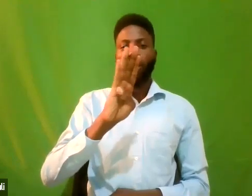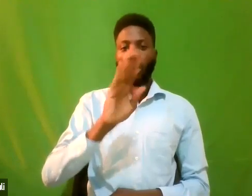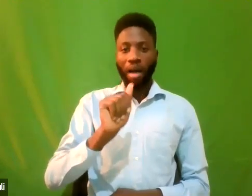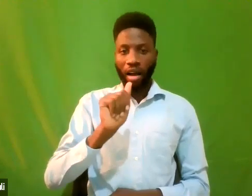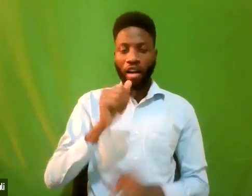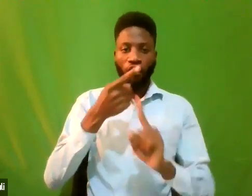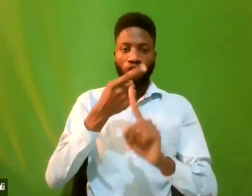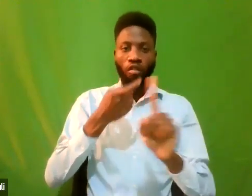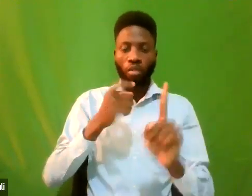JKUAT.